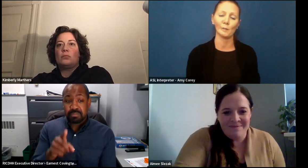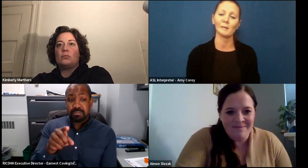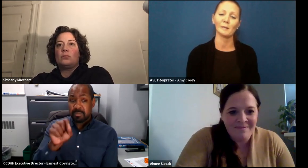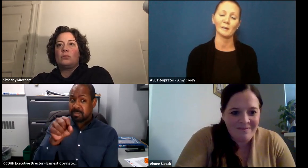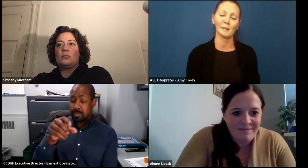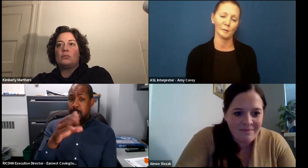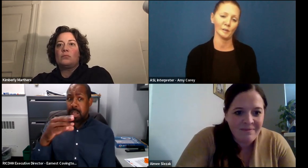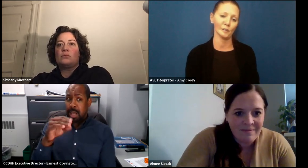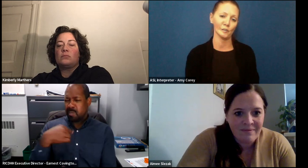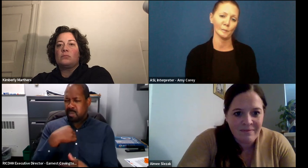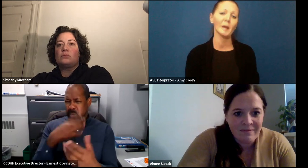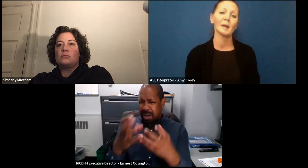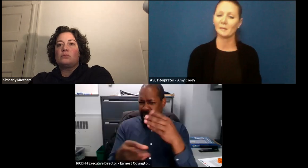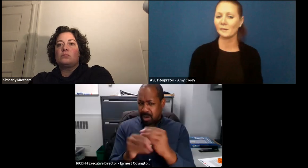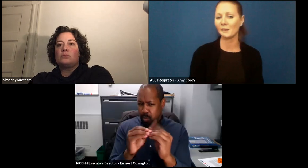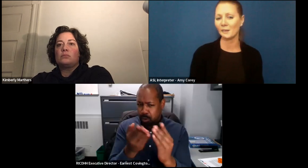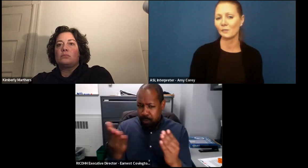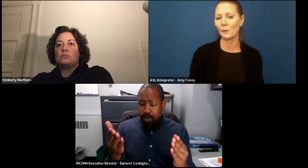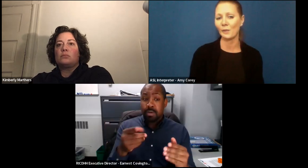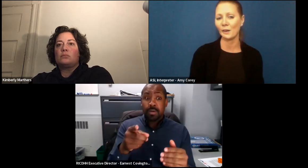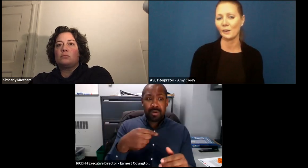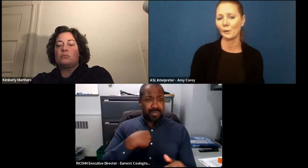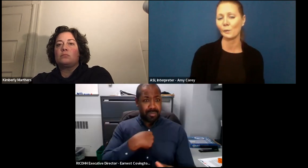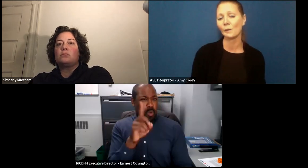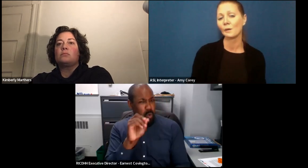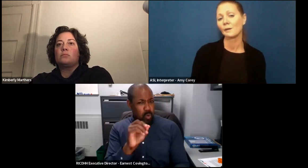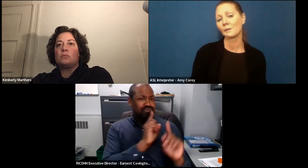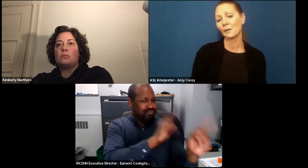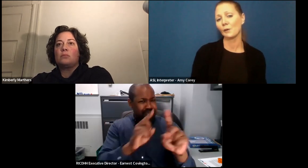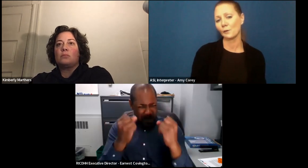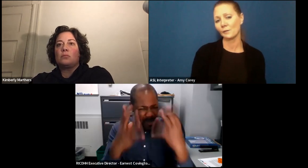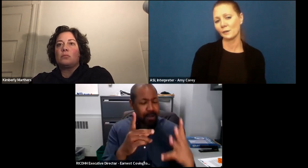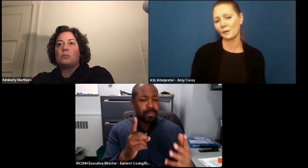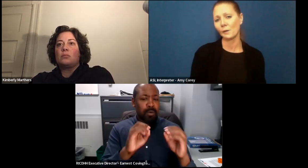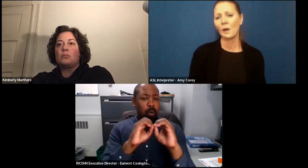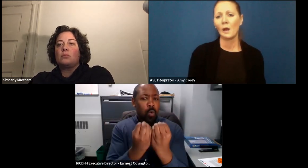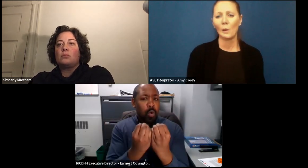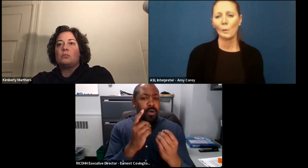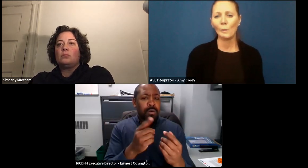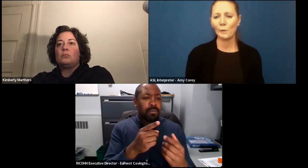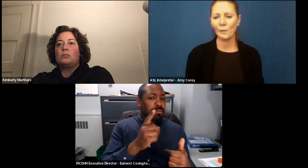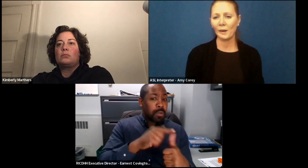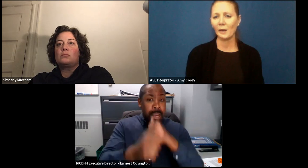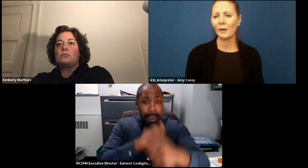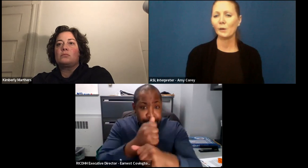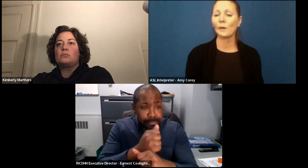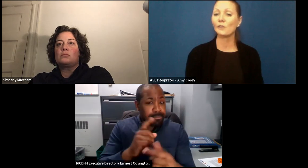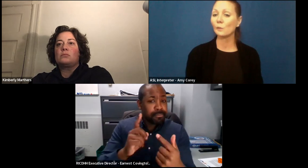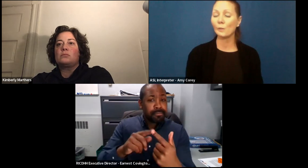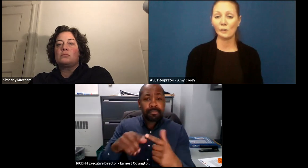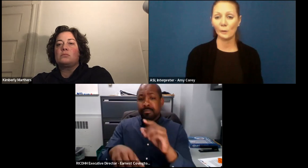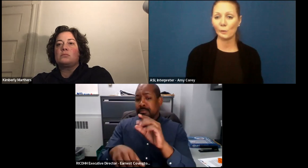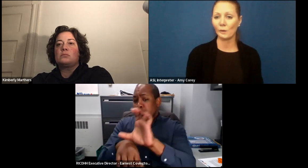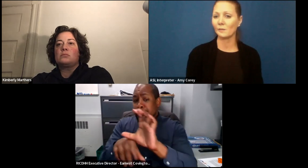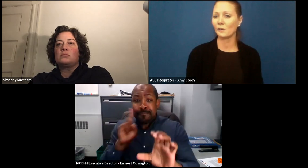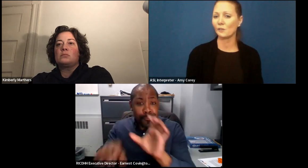So maintaining that relationship is key. So I thank you. Ernest here. One more thing, I do